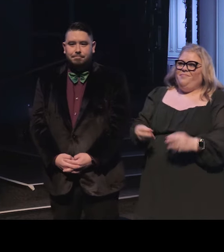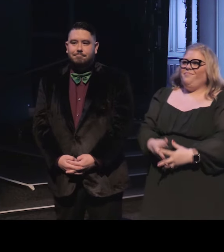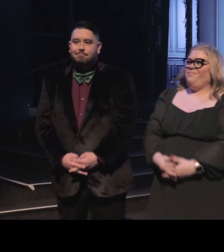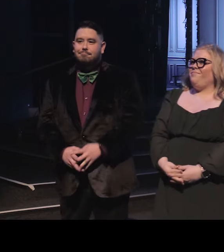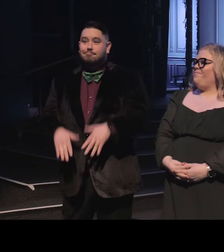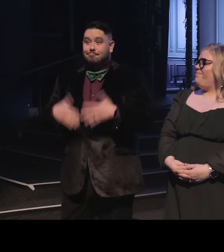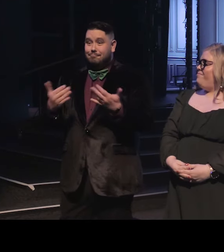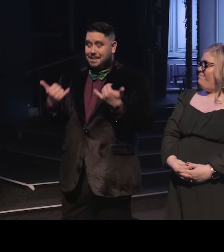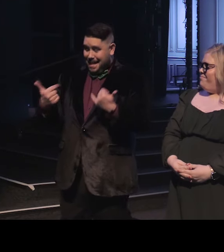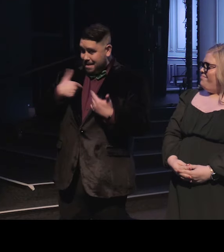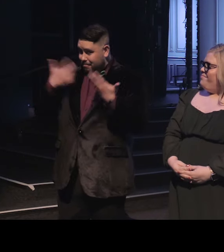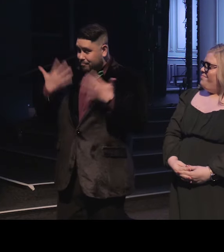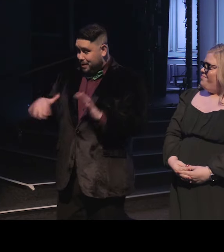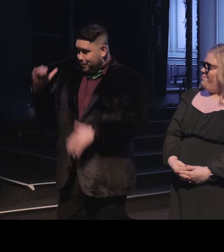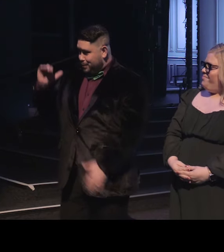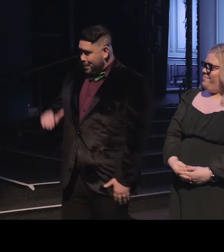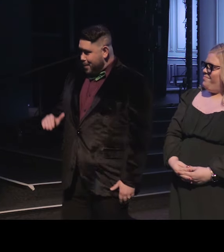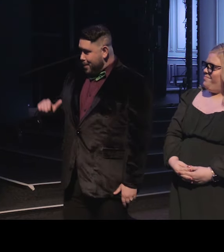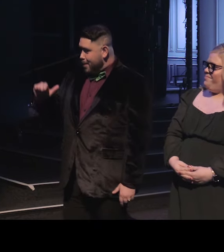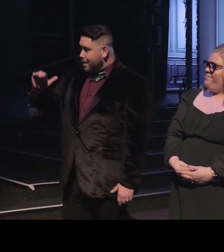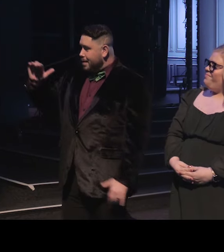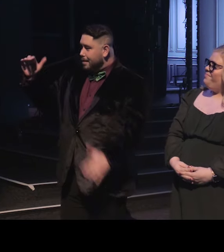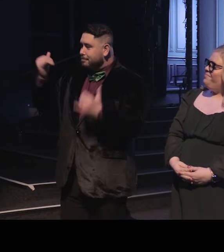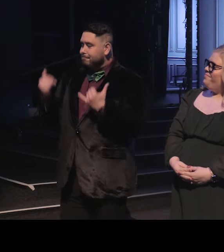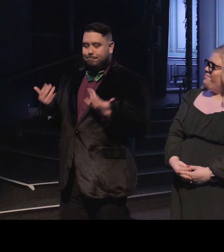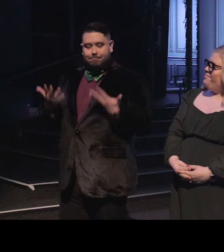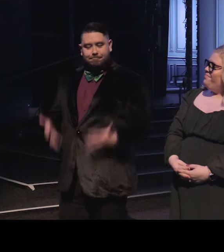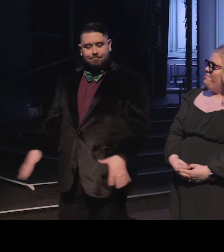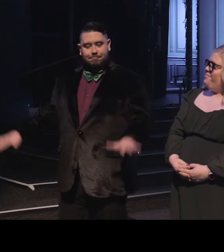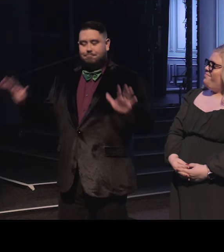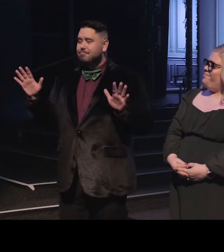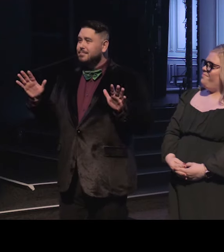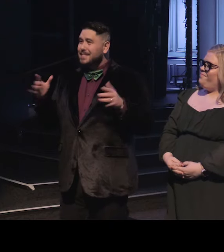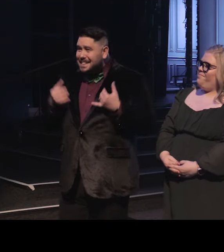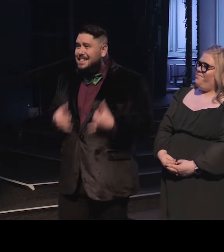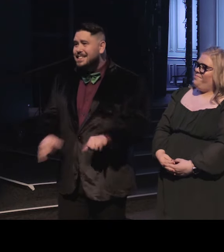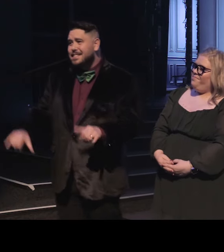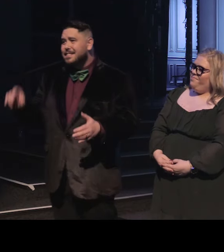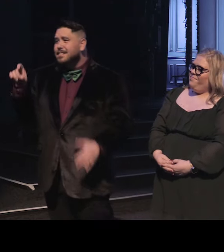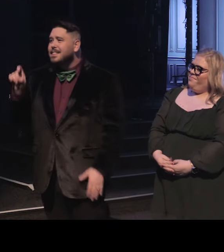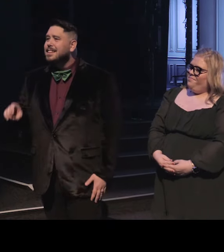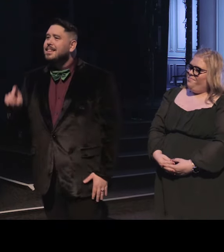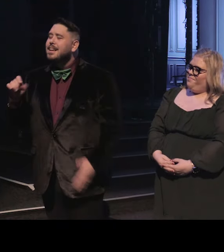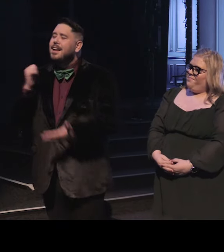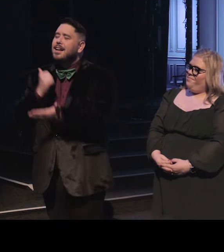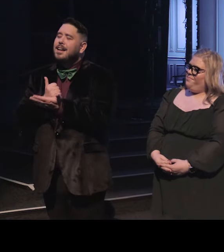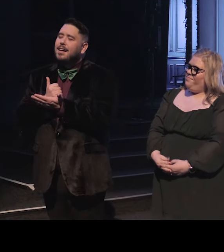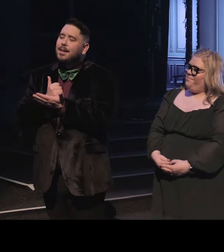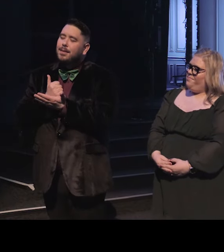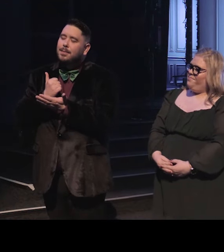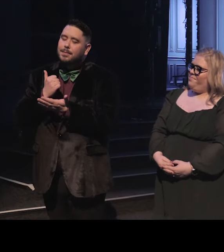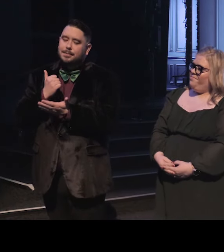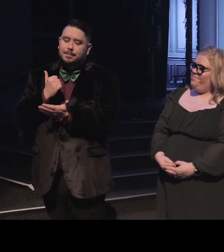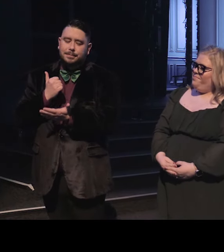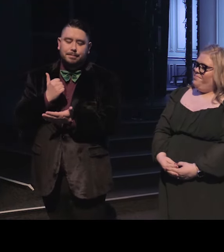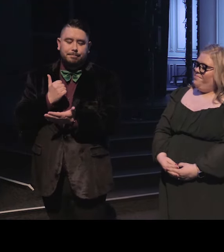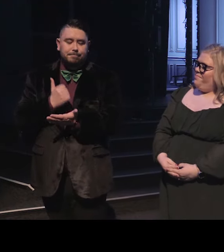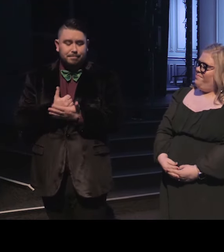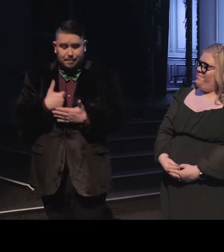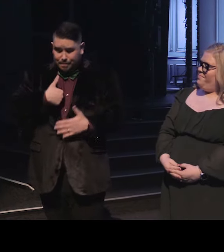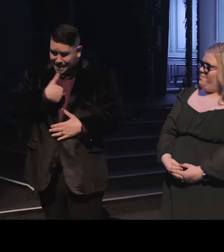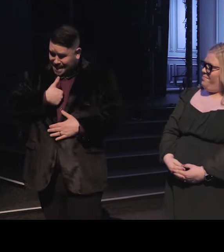fantasies. Well, I'm all grown up now, and I still need help somehow. No,